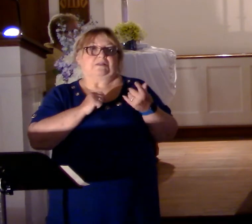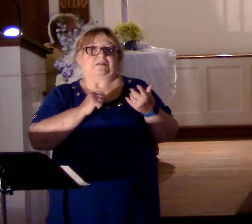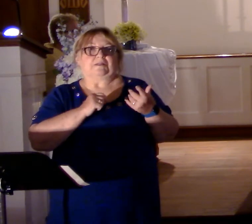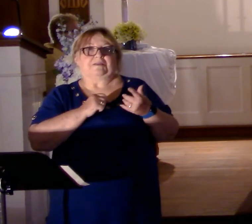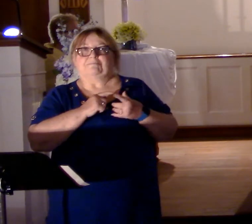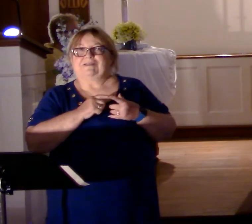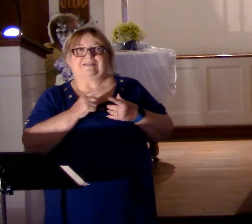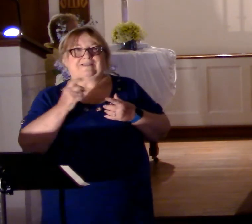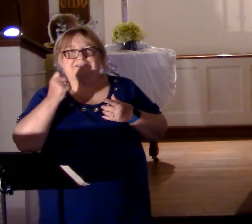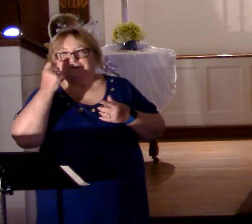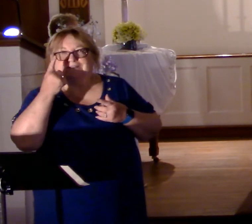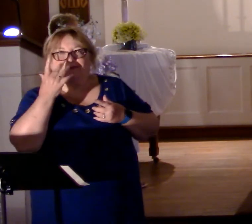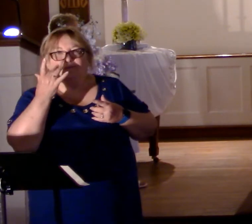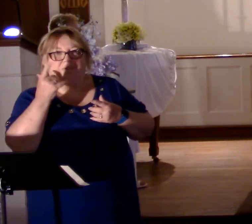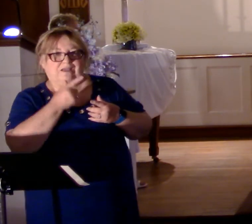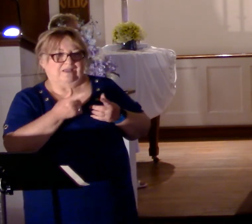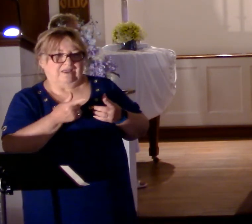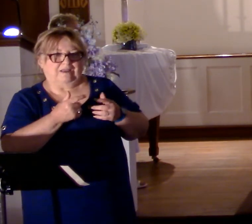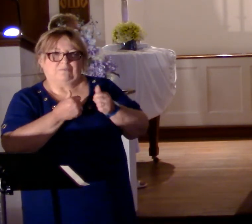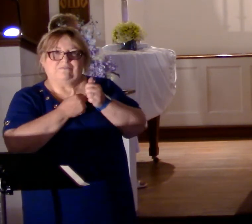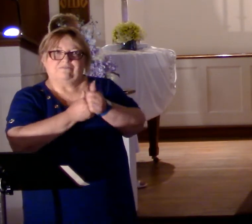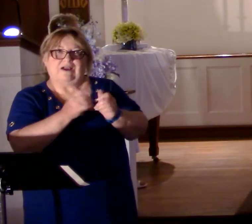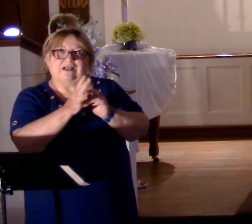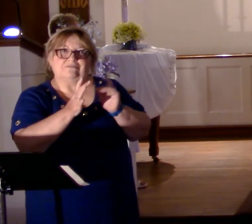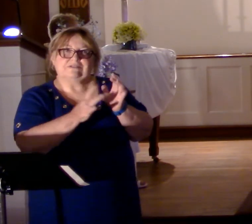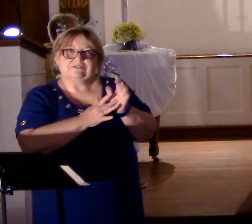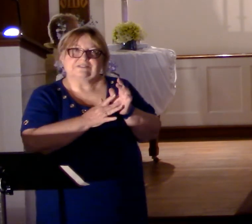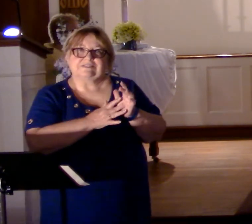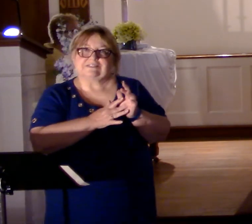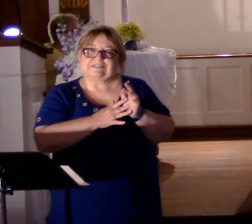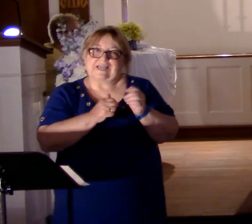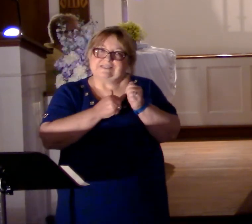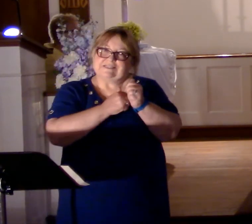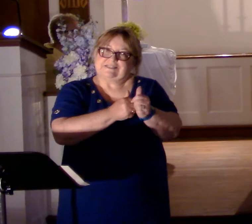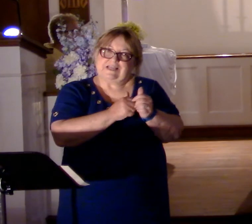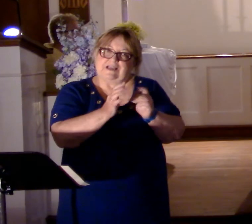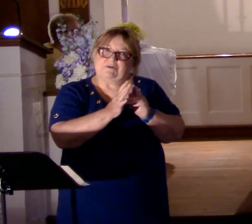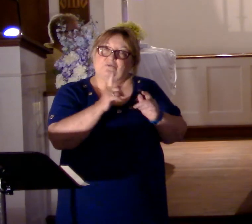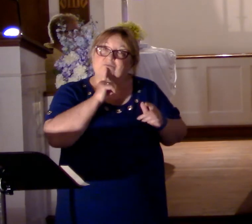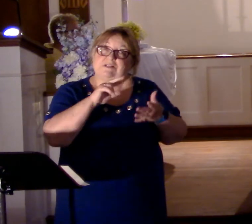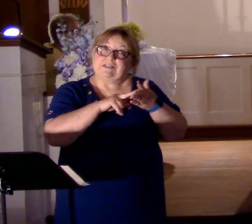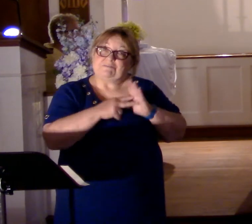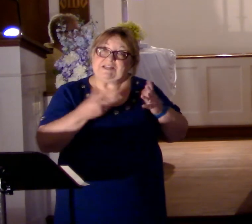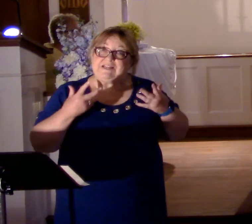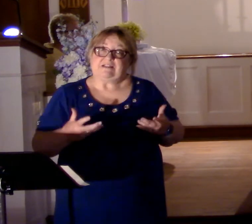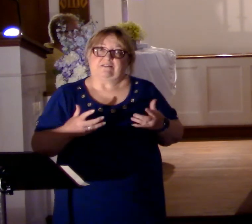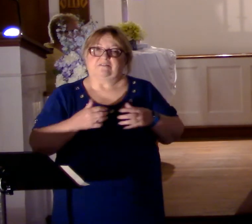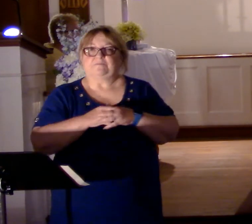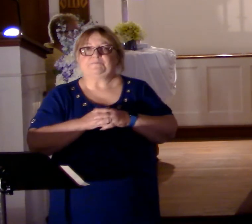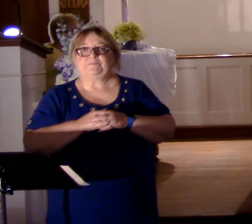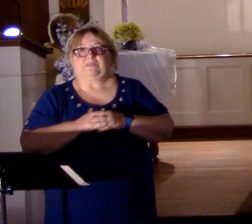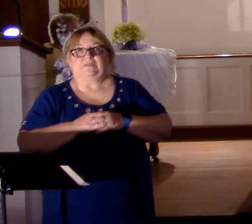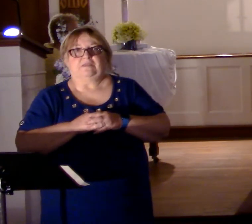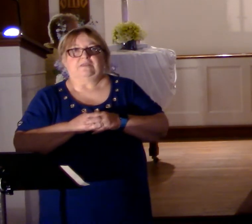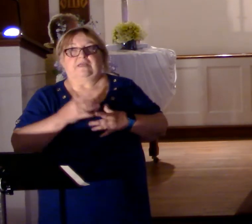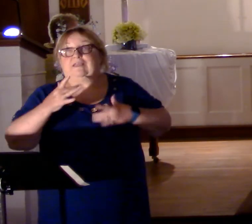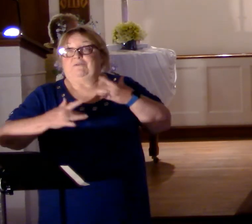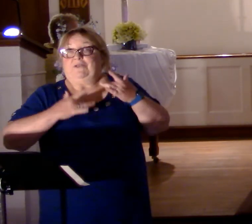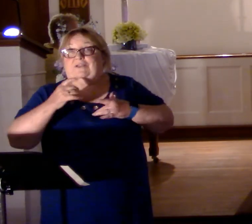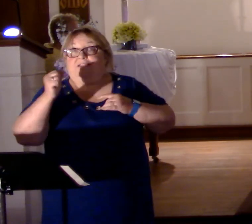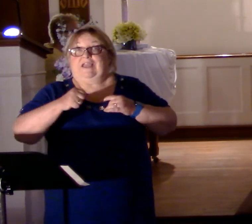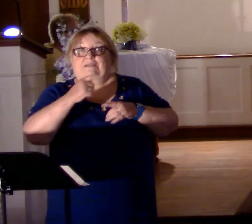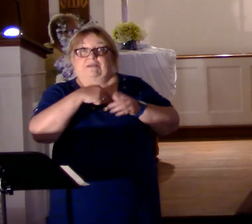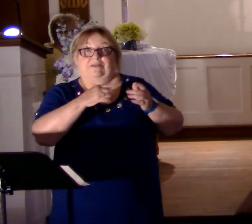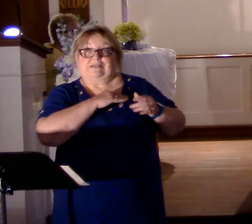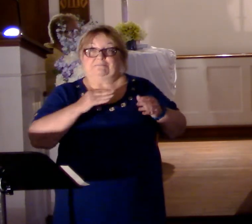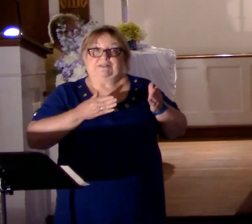no concept of what following Jesus as a disciple really meant. They were enthusiastic about